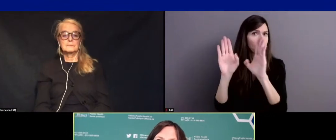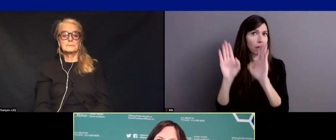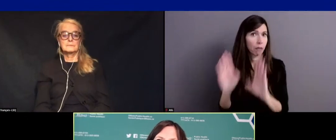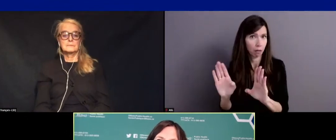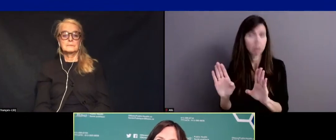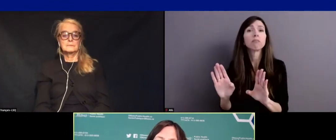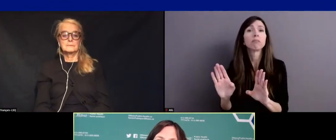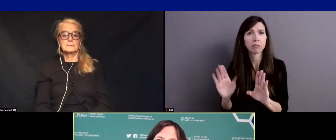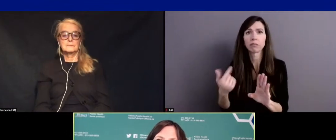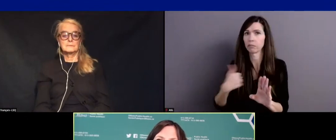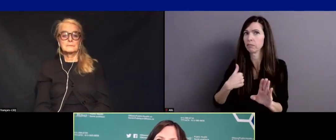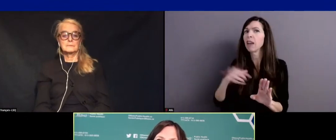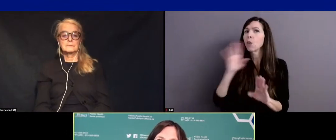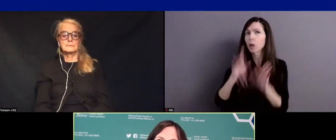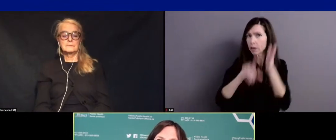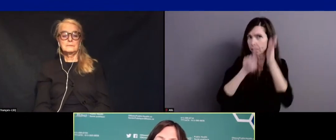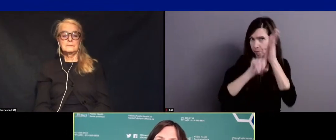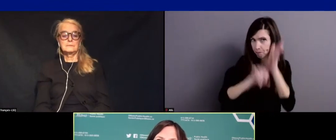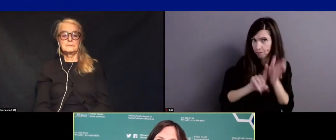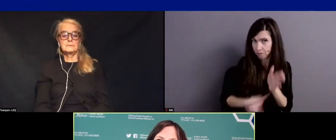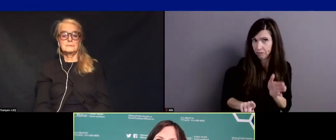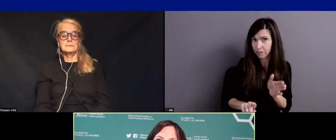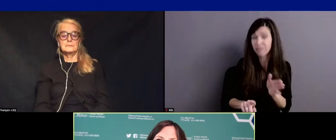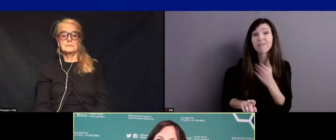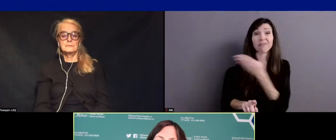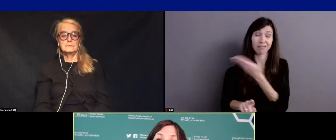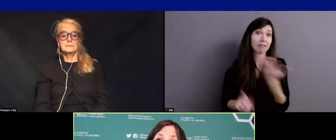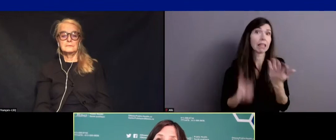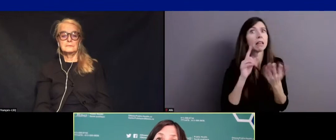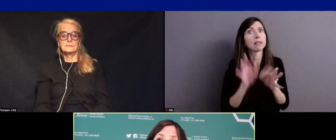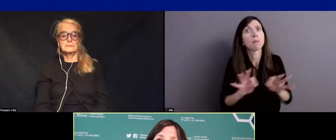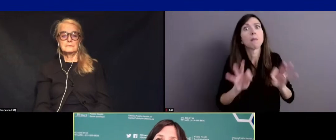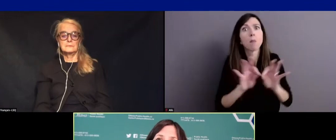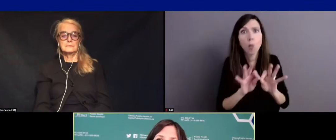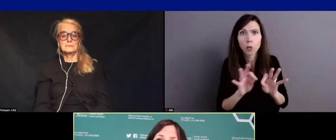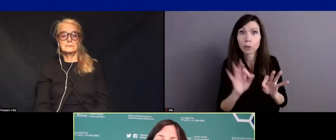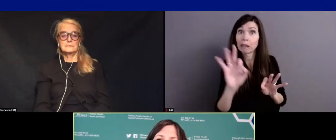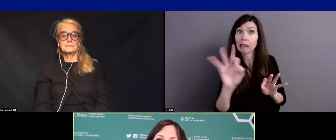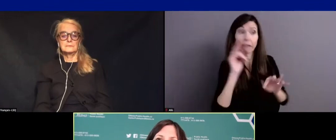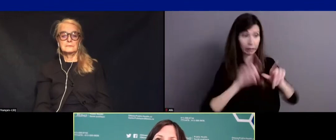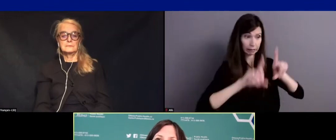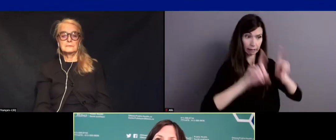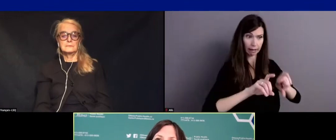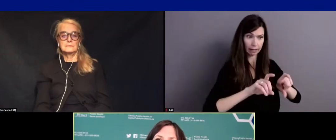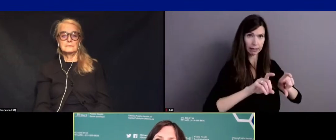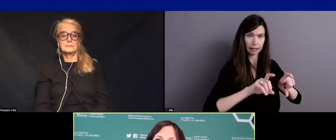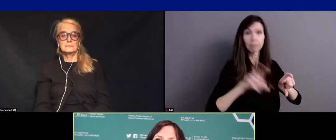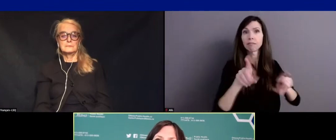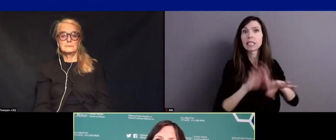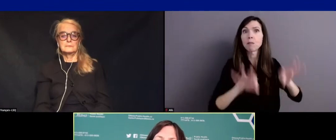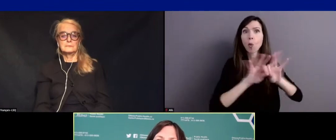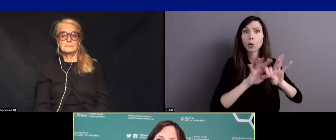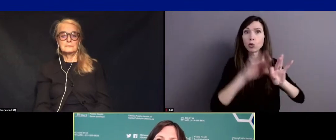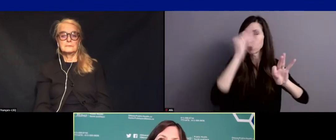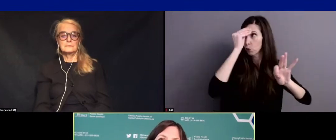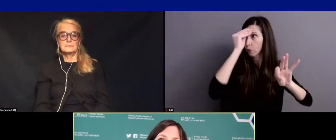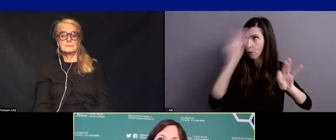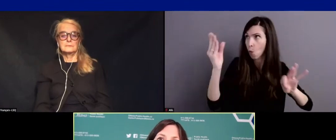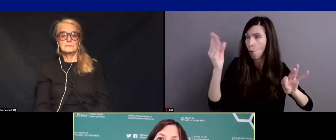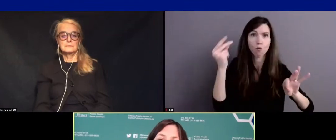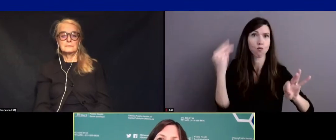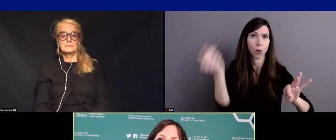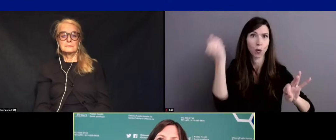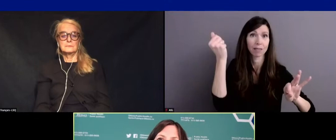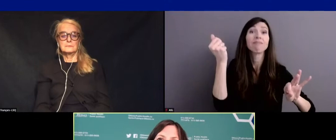We know that it is important to have rapid turnaround times for control of outbreaks so that we can work